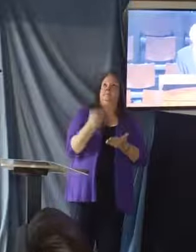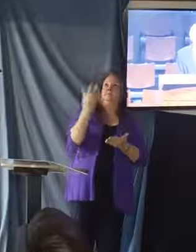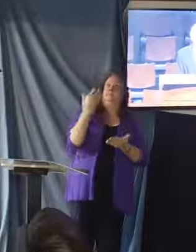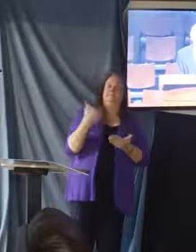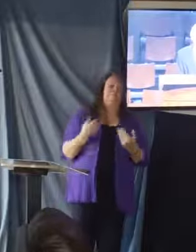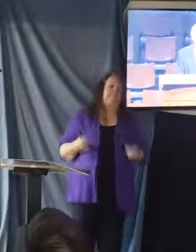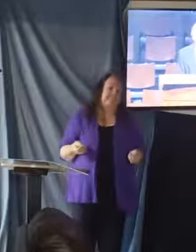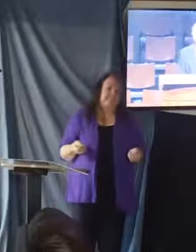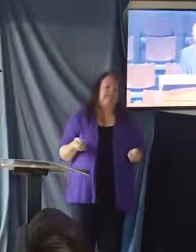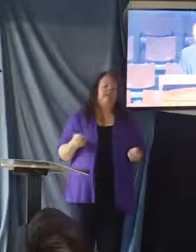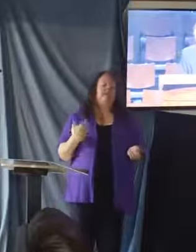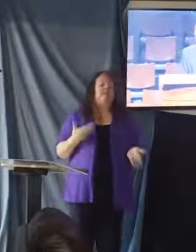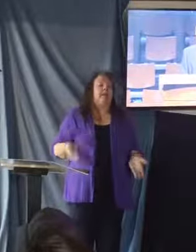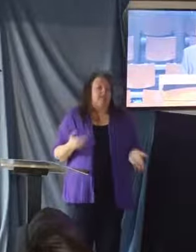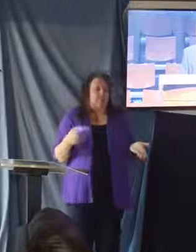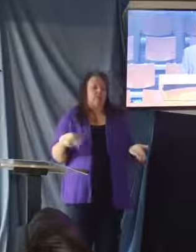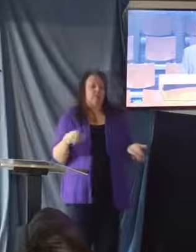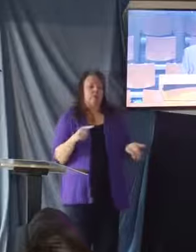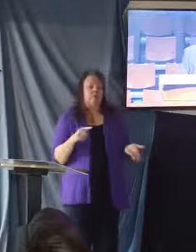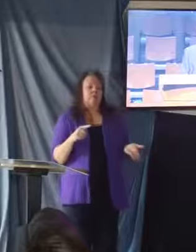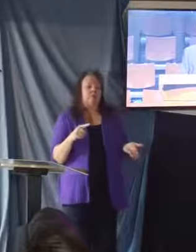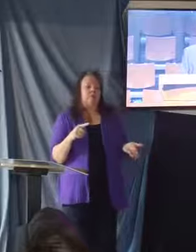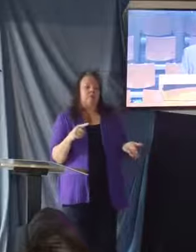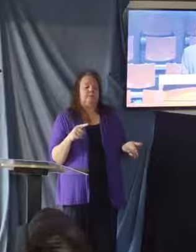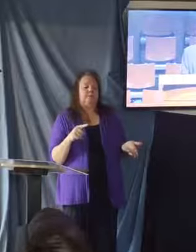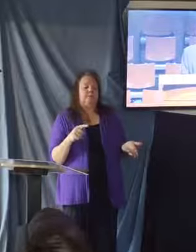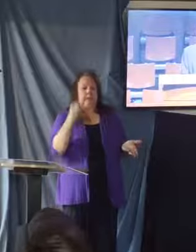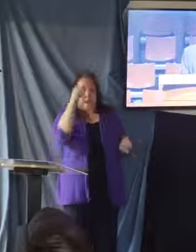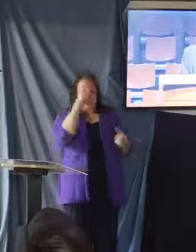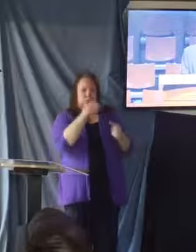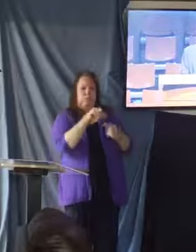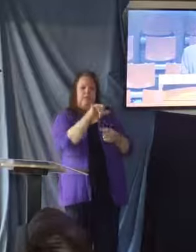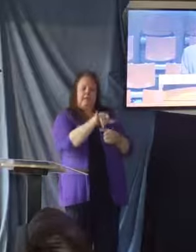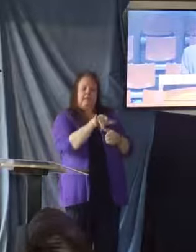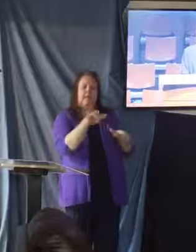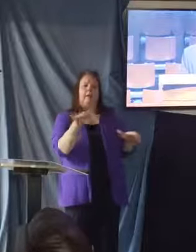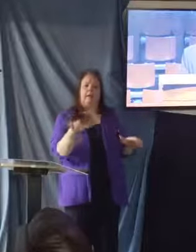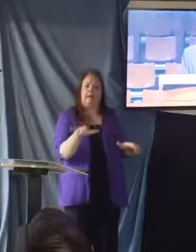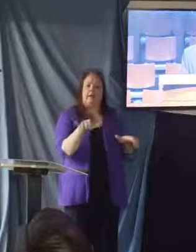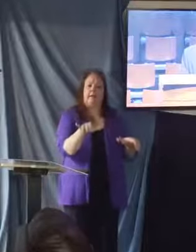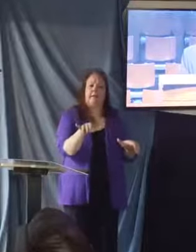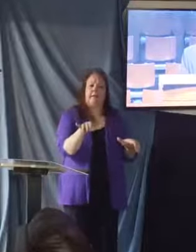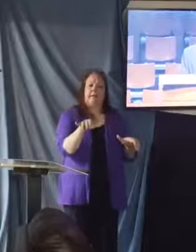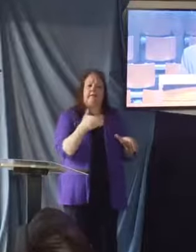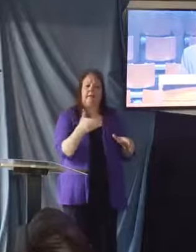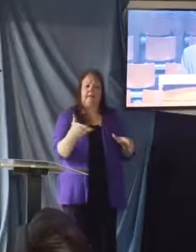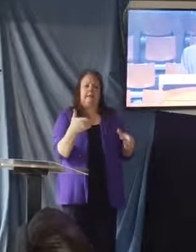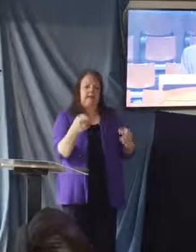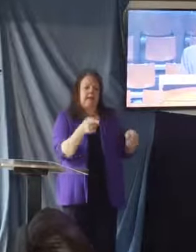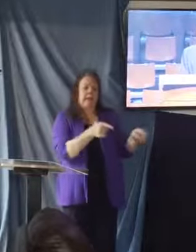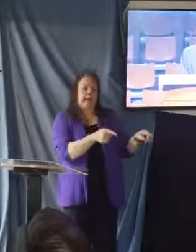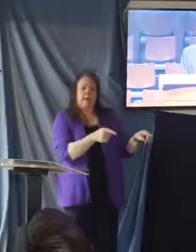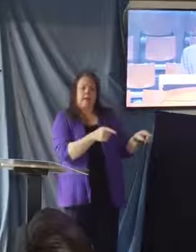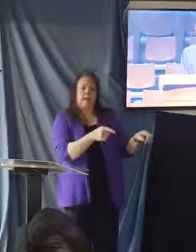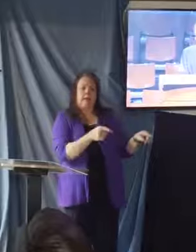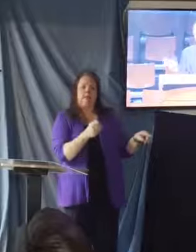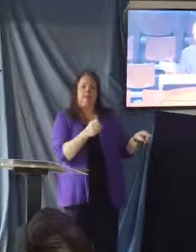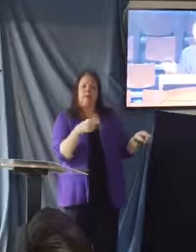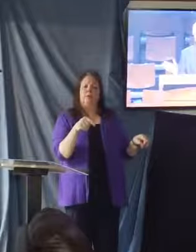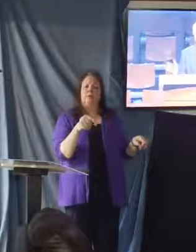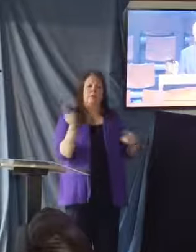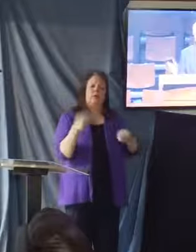not. But I encourage you to remember that. The activities and ministries go on. So you